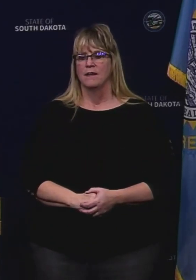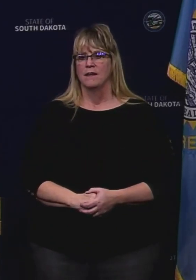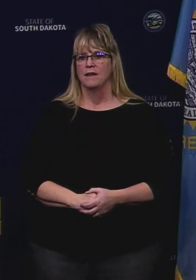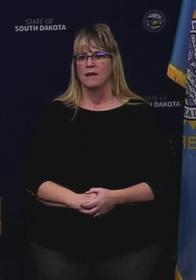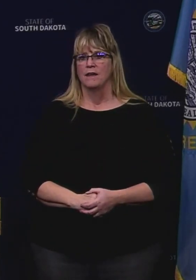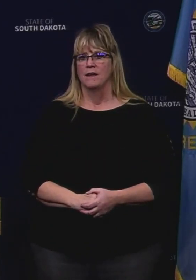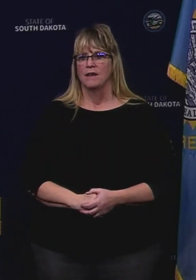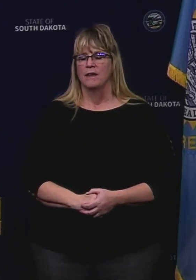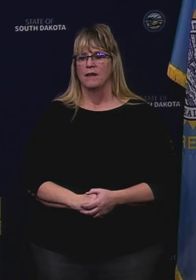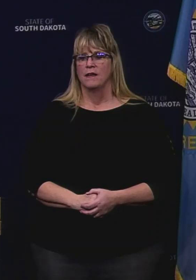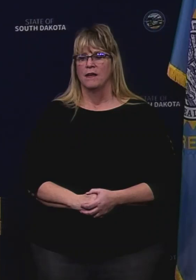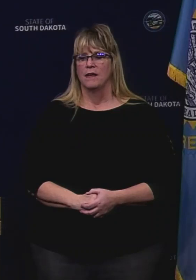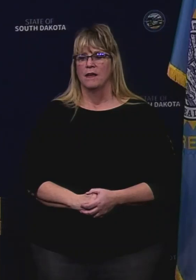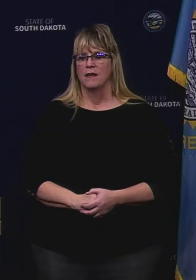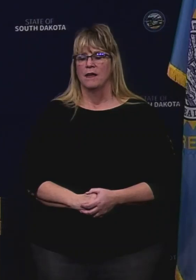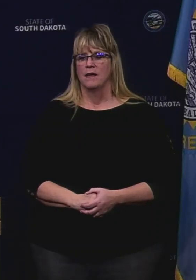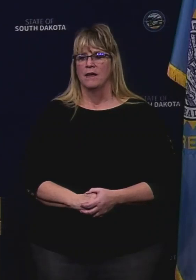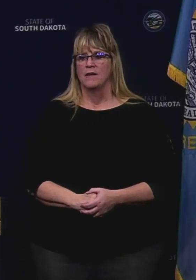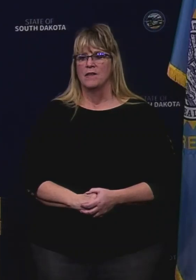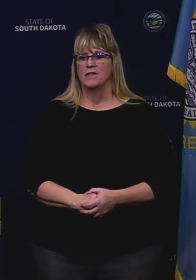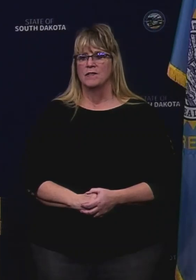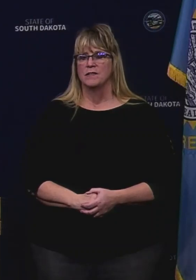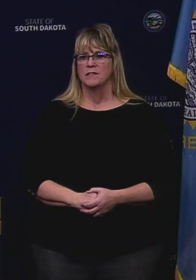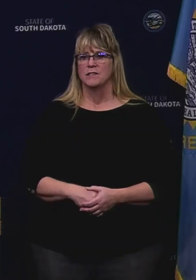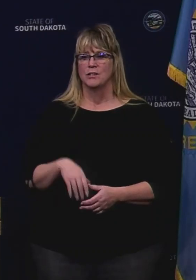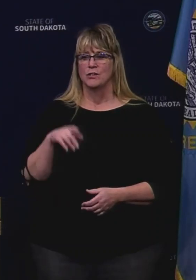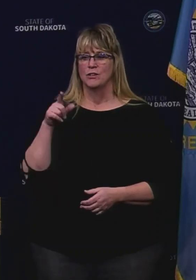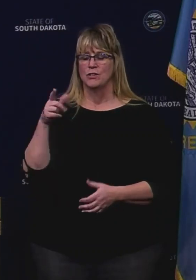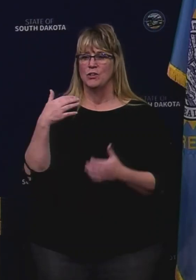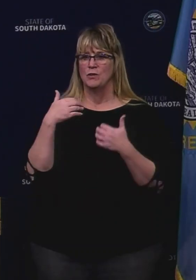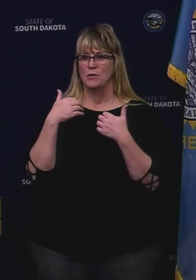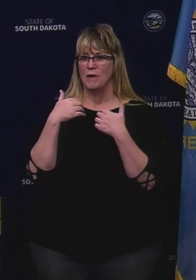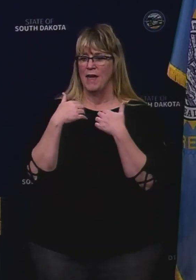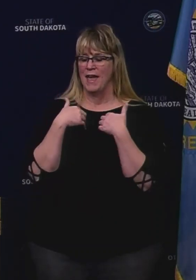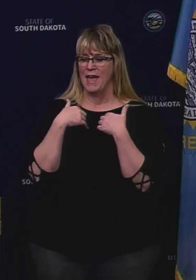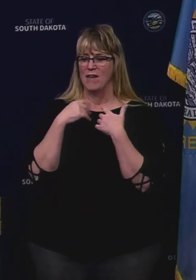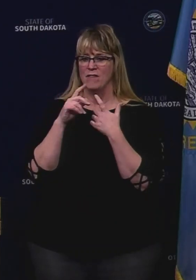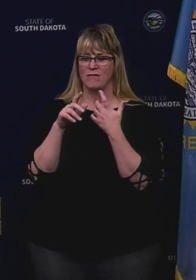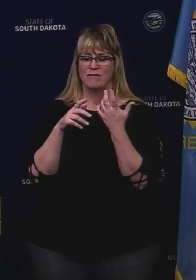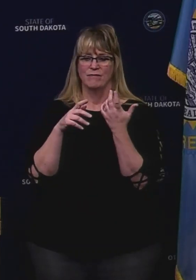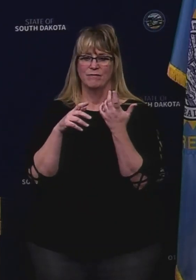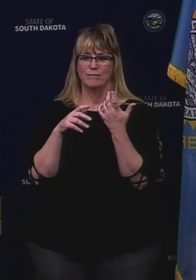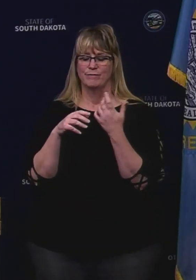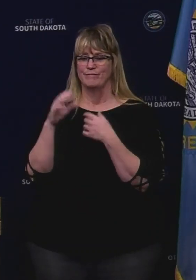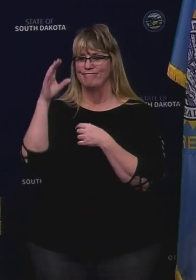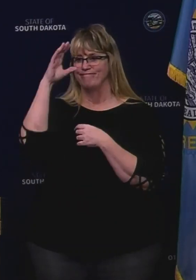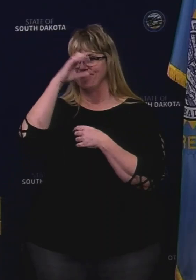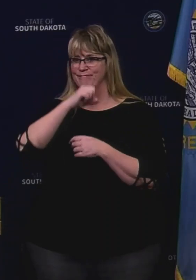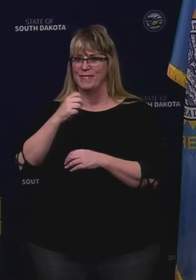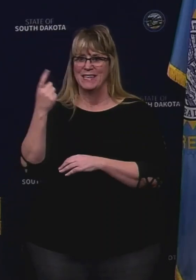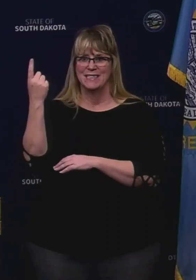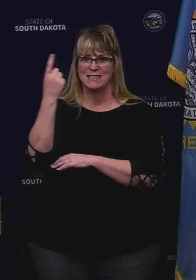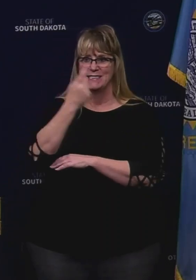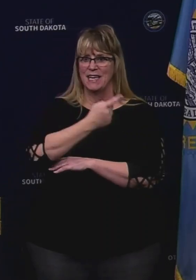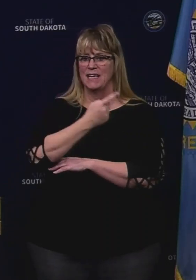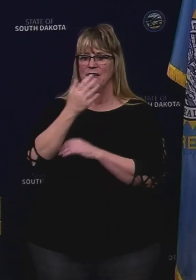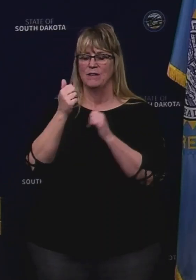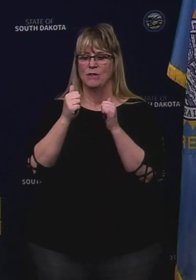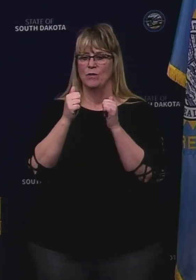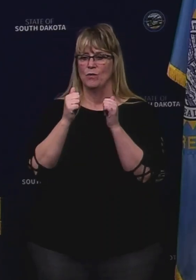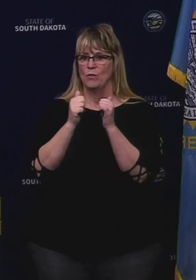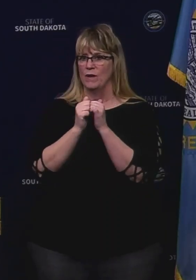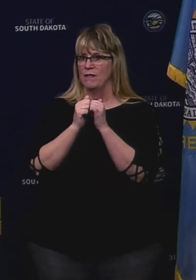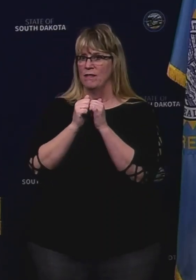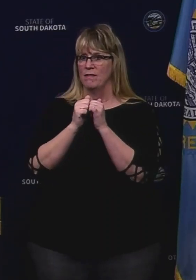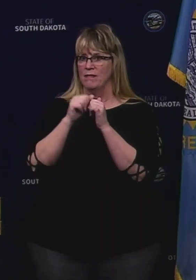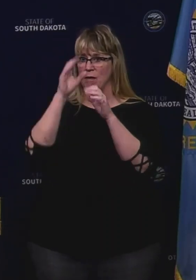posts, signs, not an exact date, but in your talking to Vice President Pence and everybody, do